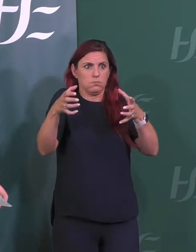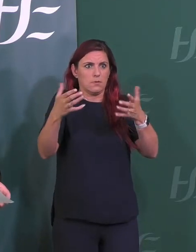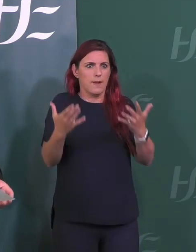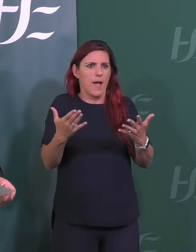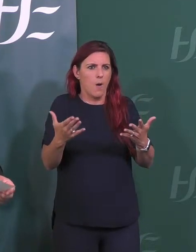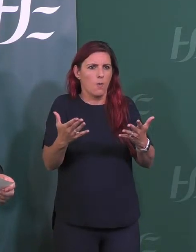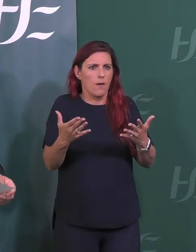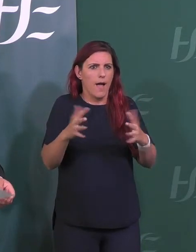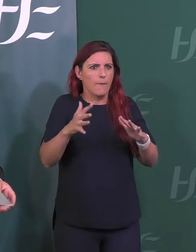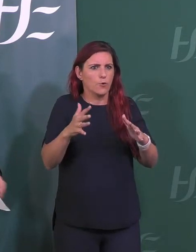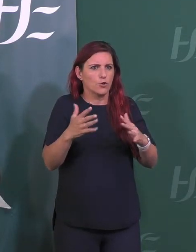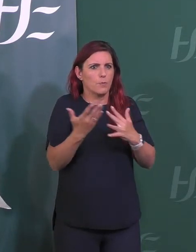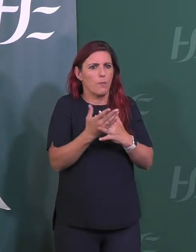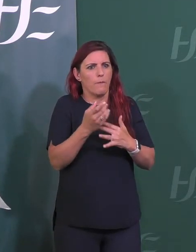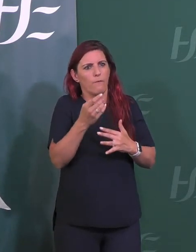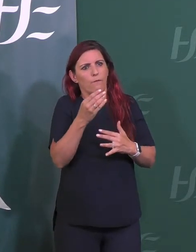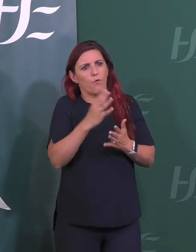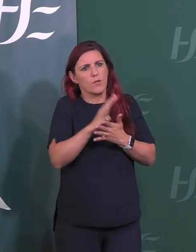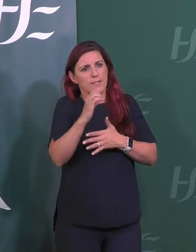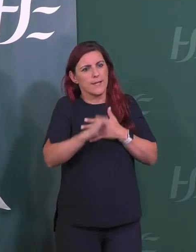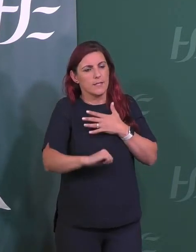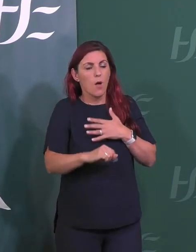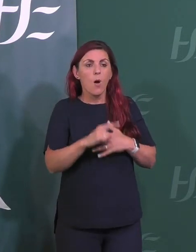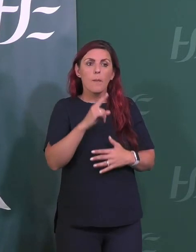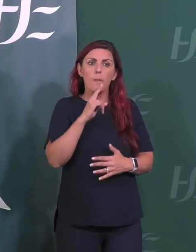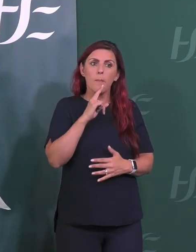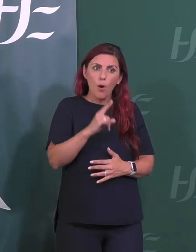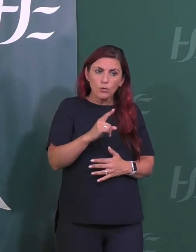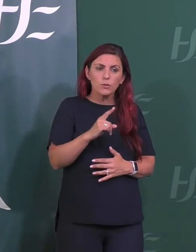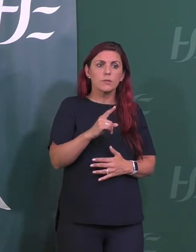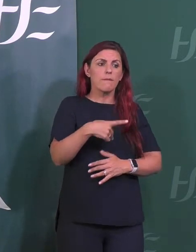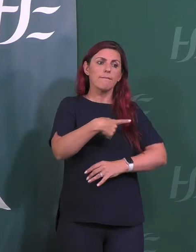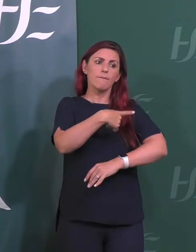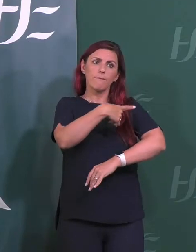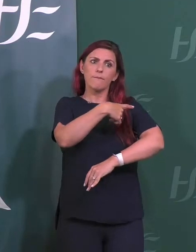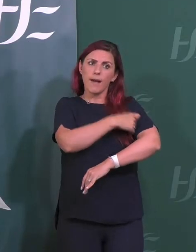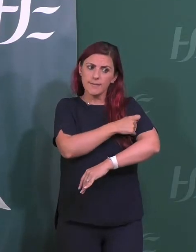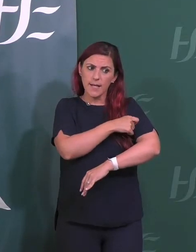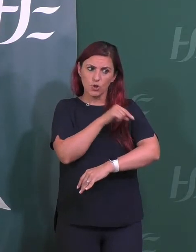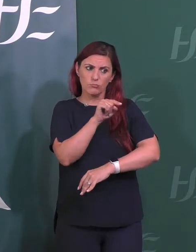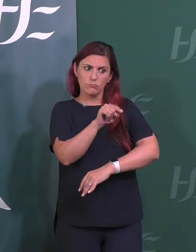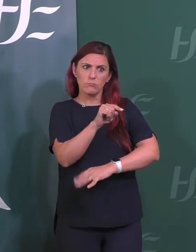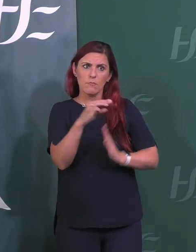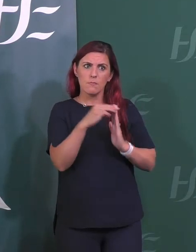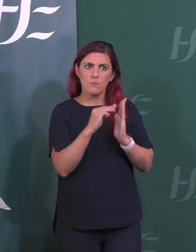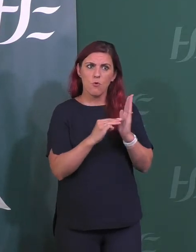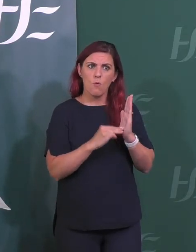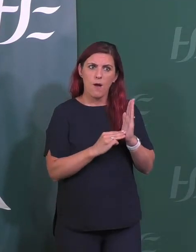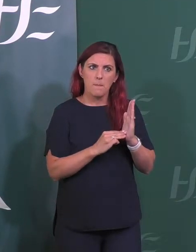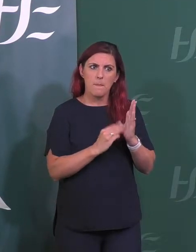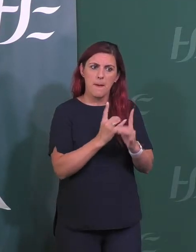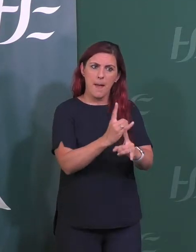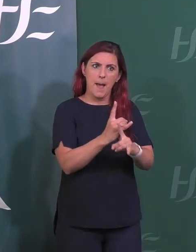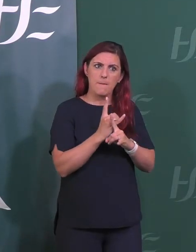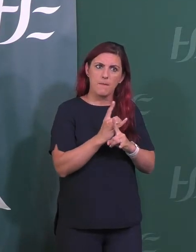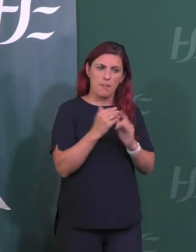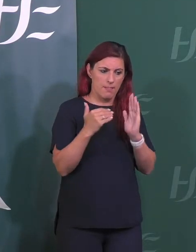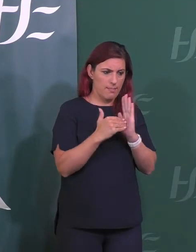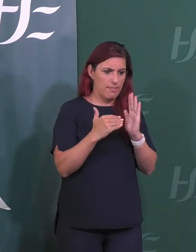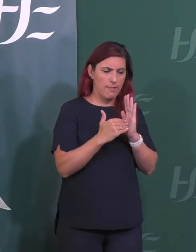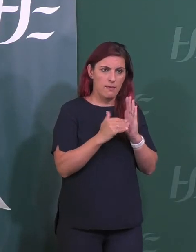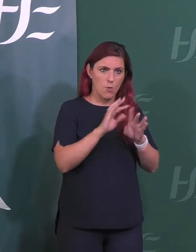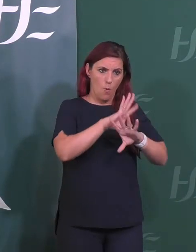But on vaccinations, equally, we should take good confidence in what's happening there. The programme, there's no doubt, it's really flying